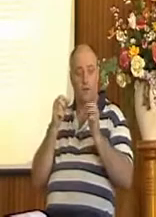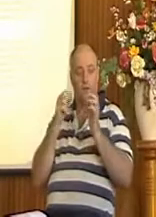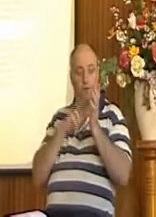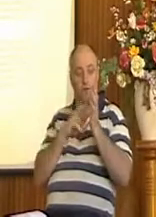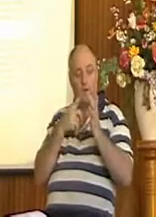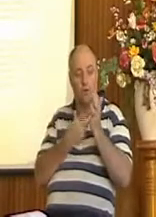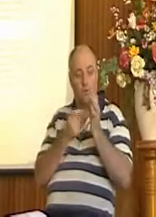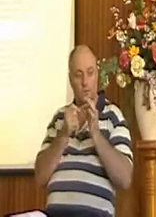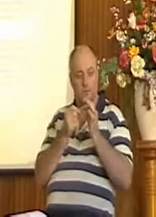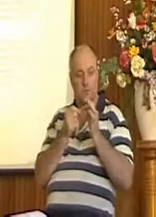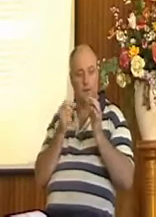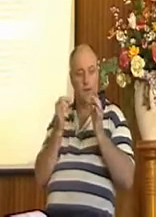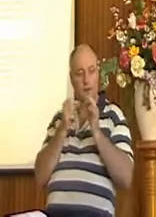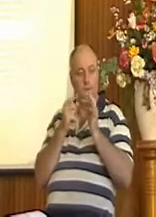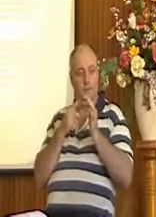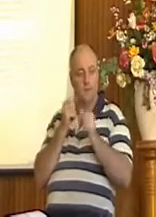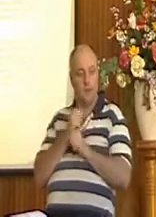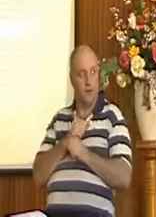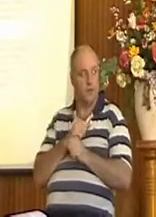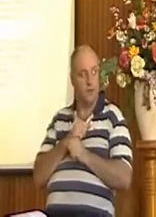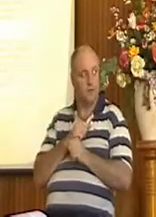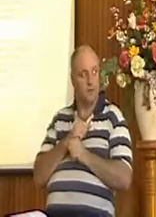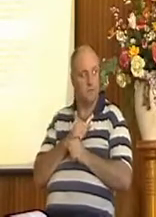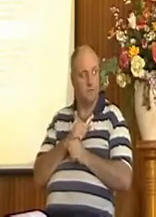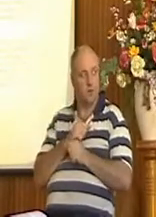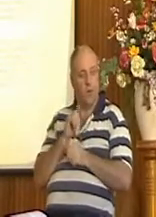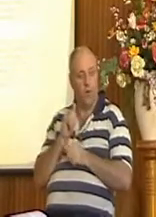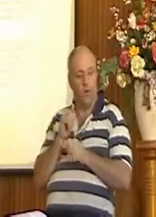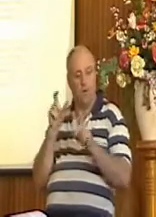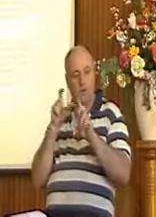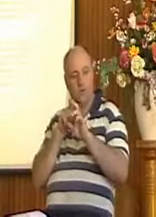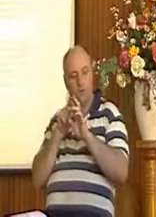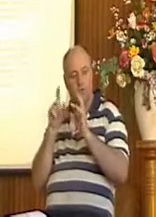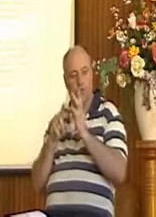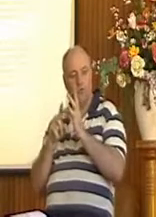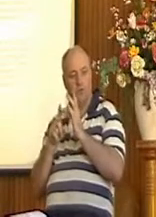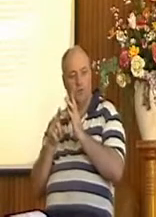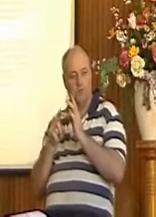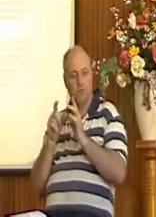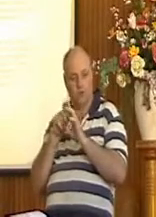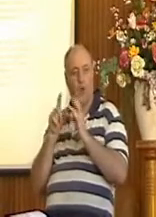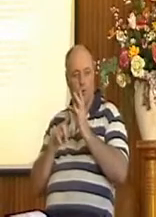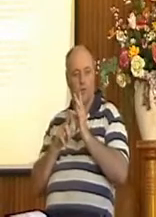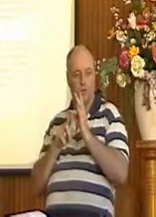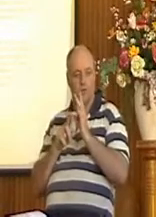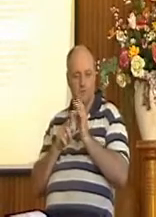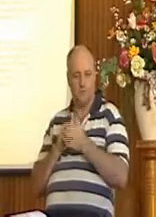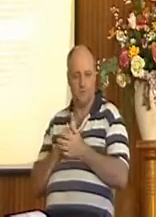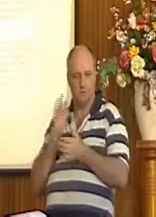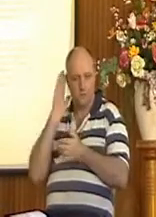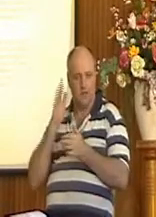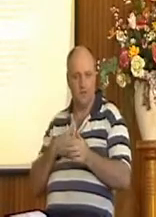verb, do, that's all. D-N-O-R-O is the word verb, I beg, do.